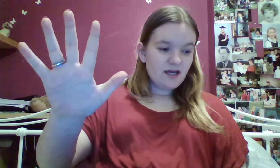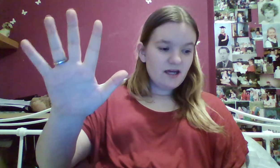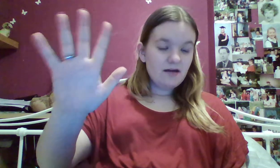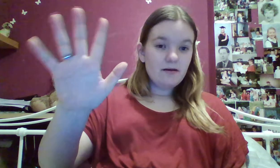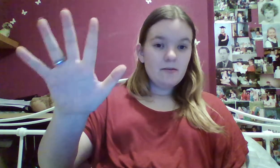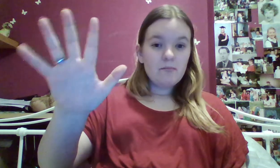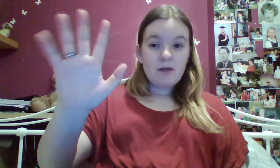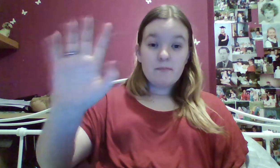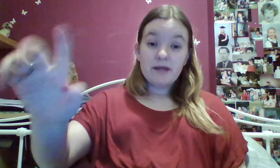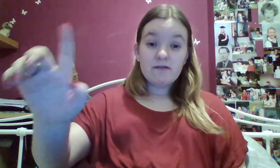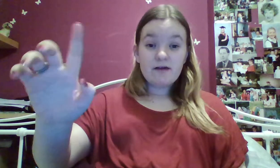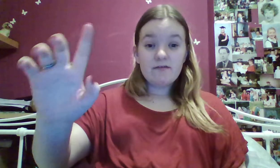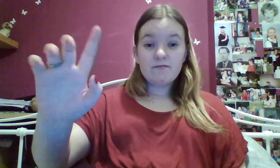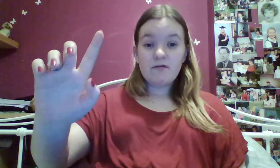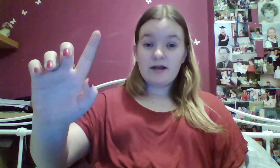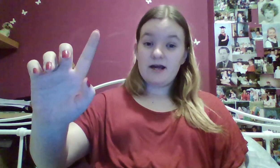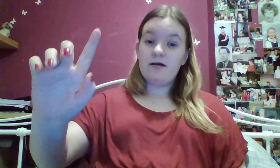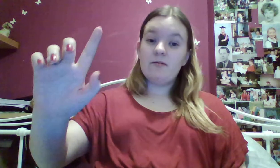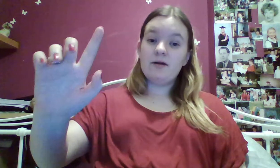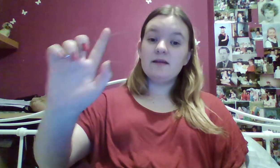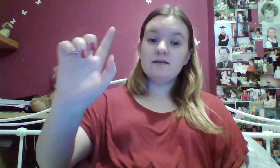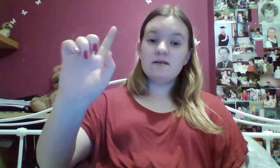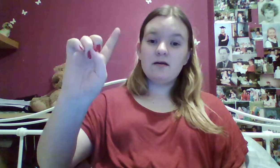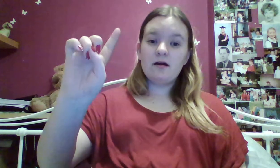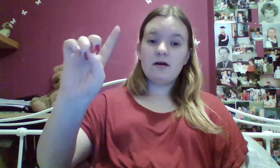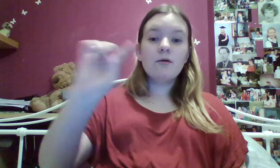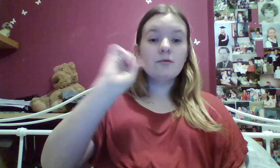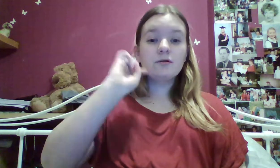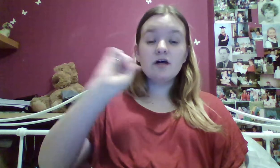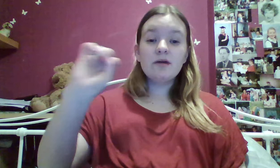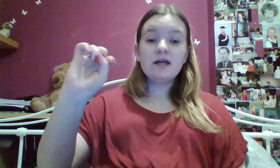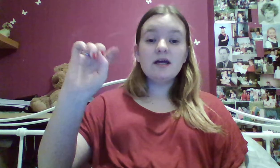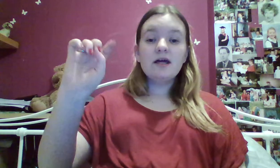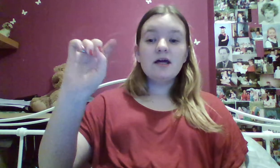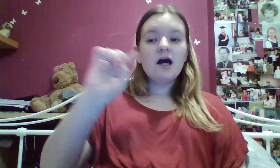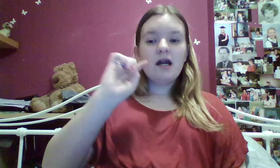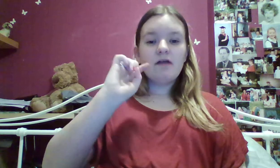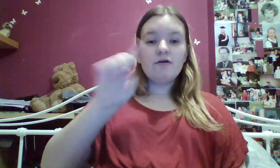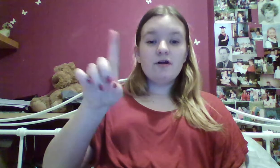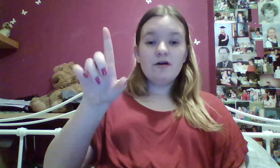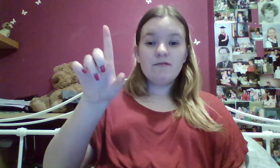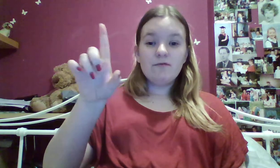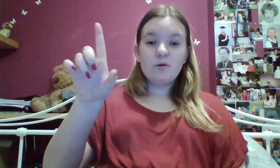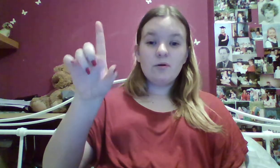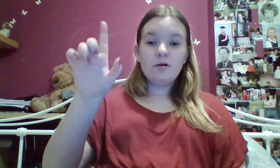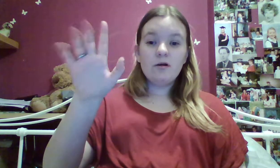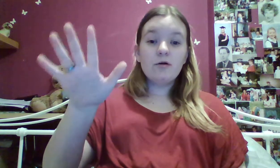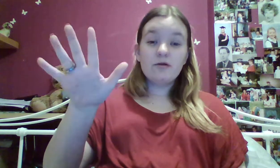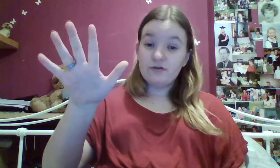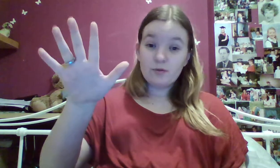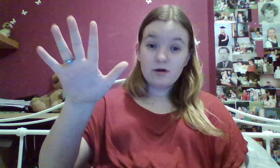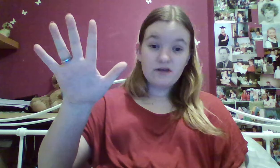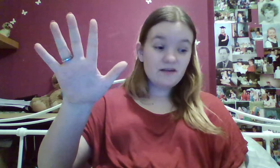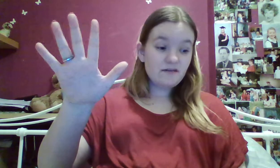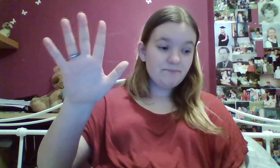15. My BFF right now is a girl called Zoe, and I've known her for longer than 12 years.